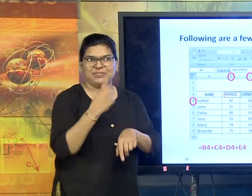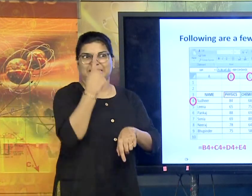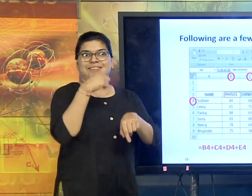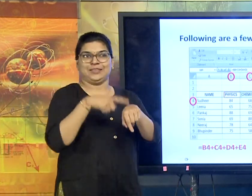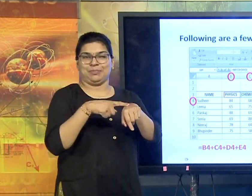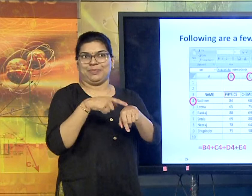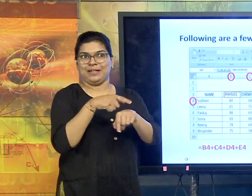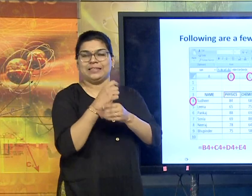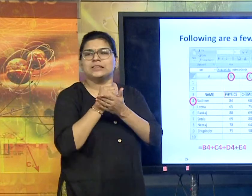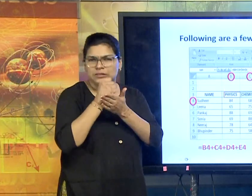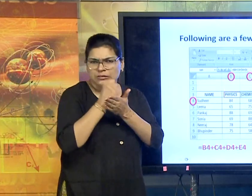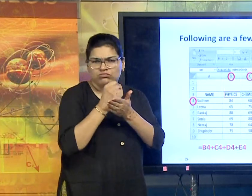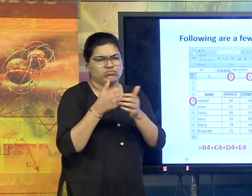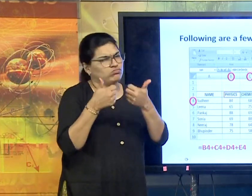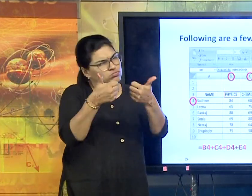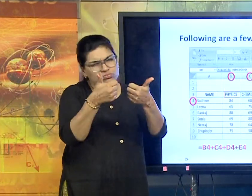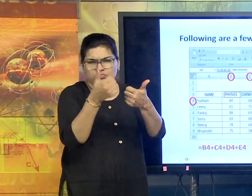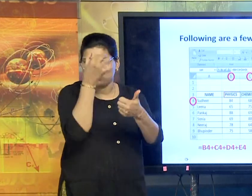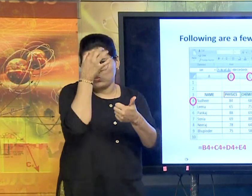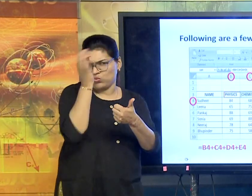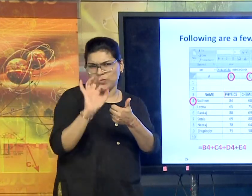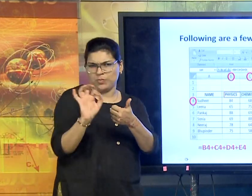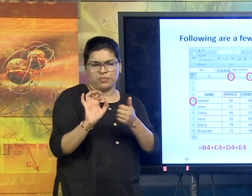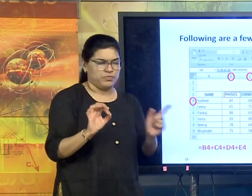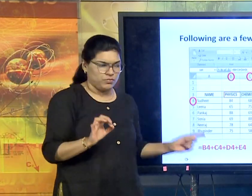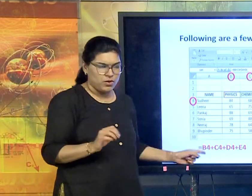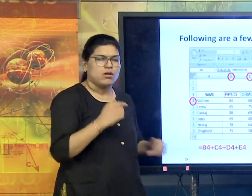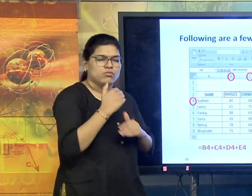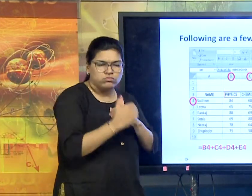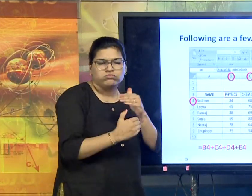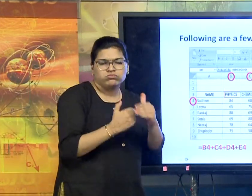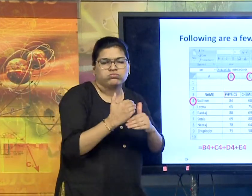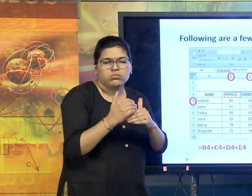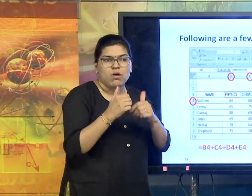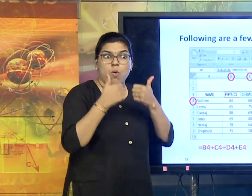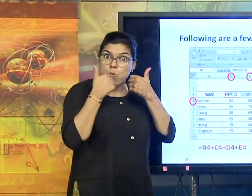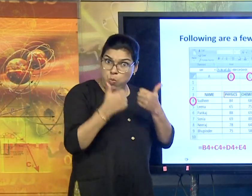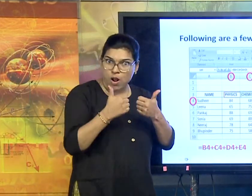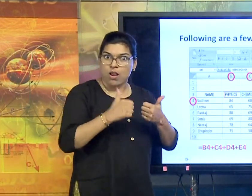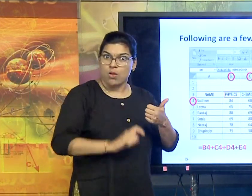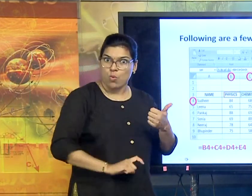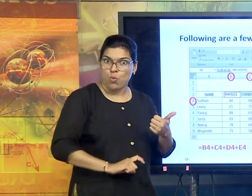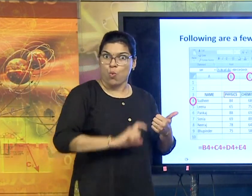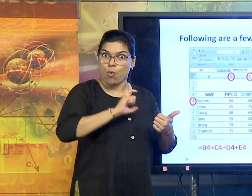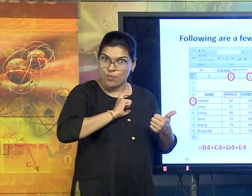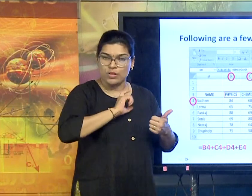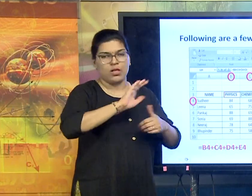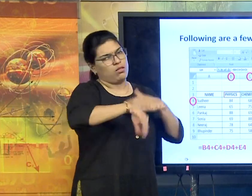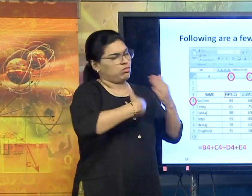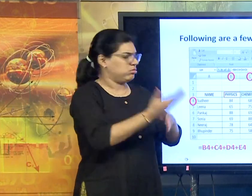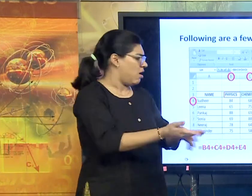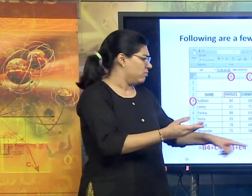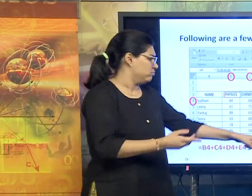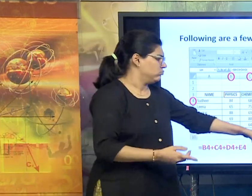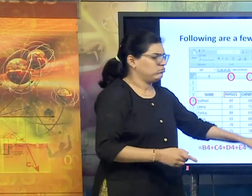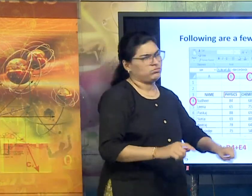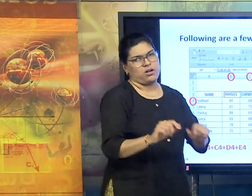as compared to the other. But both can be used for making addition.